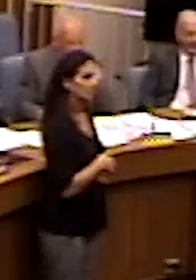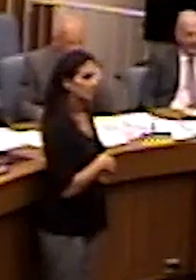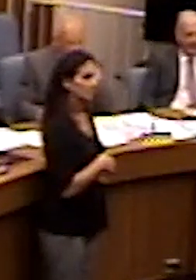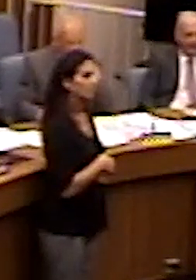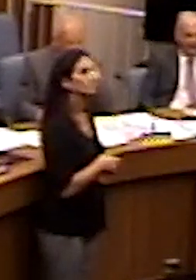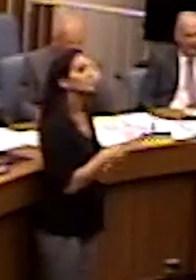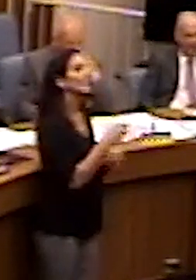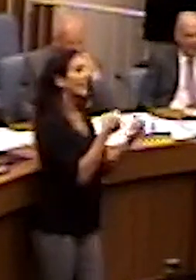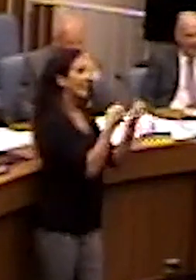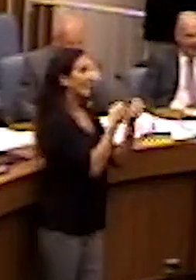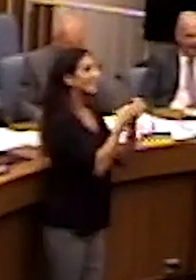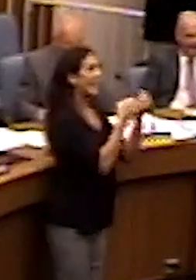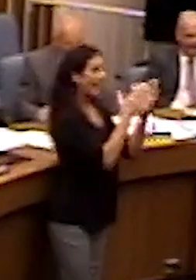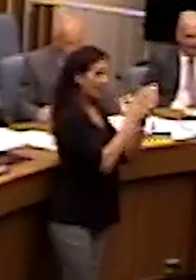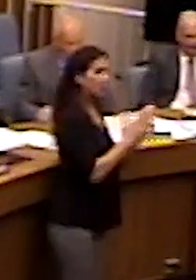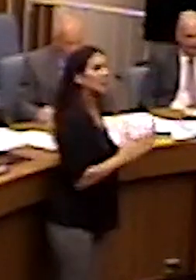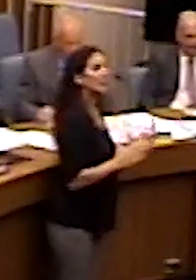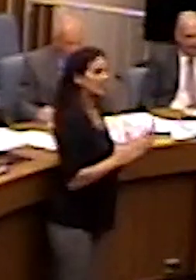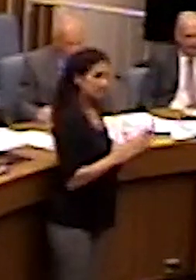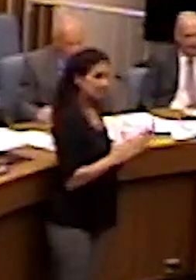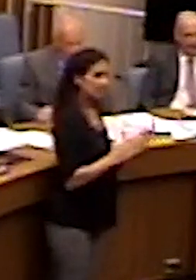An advocate like yourself